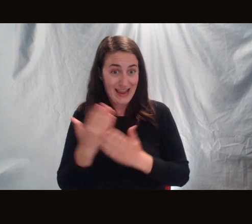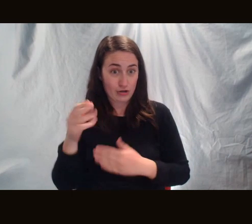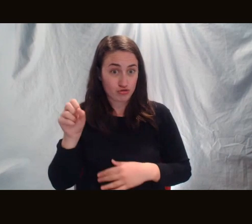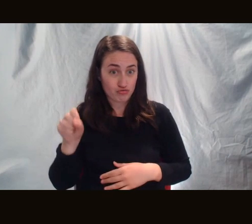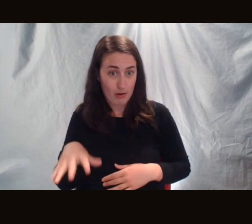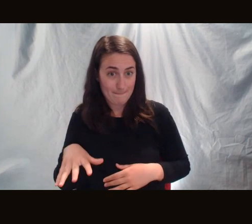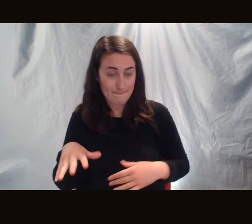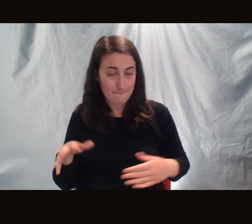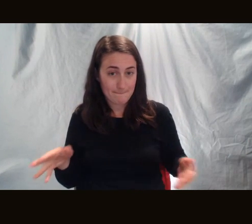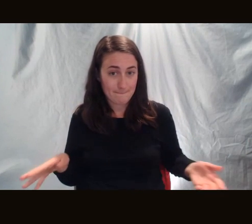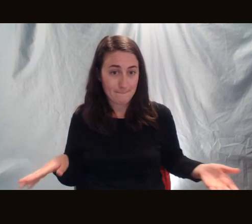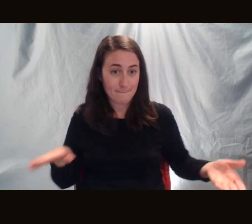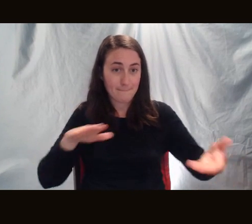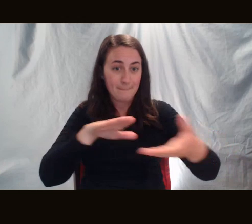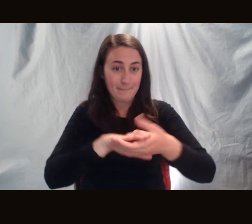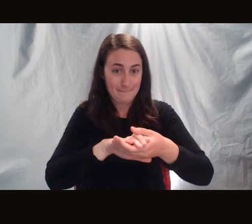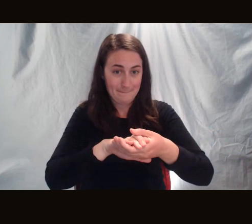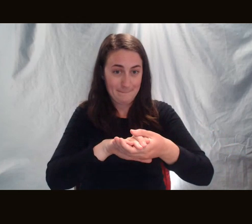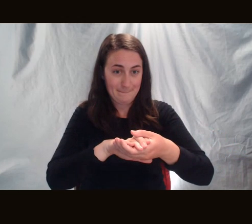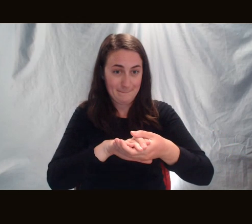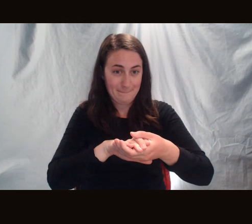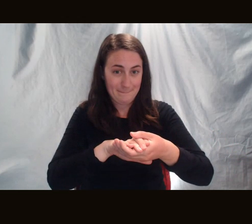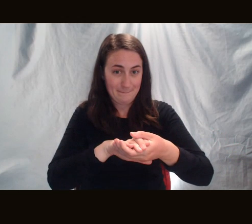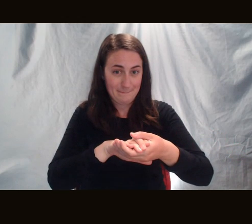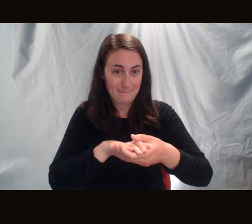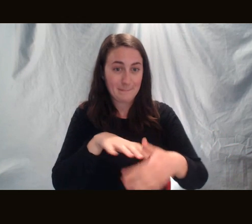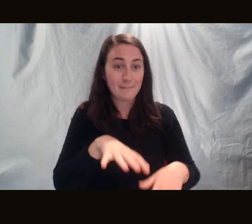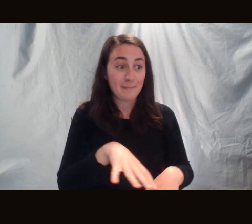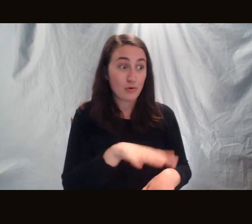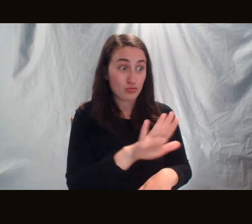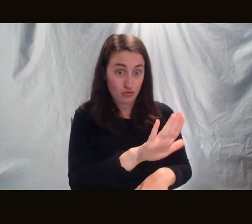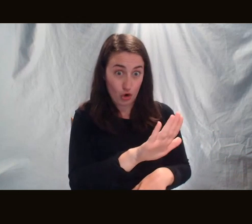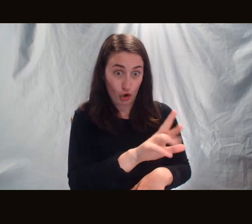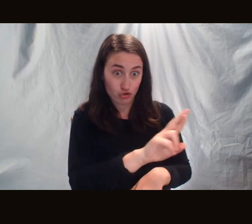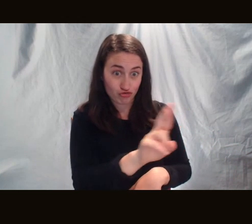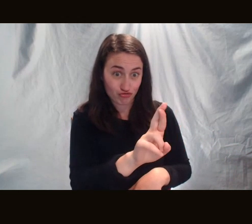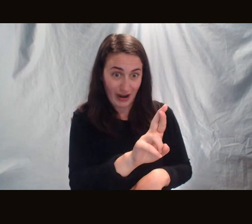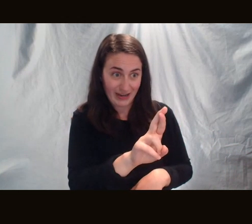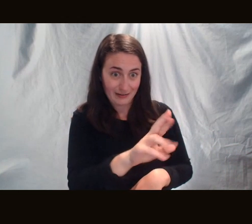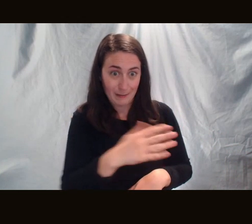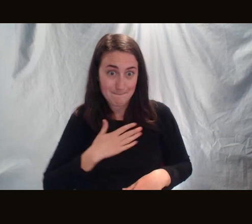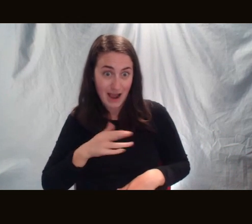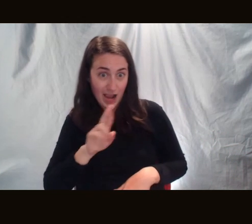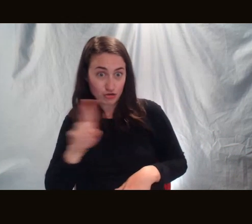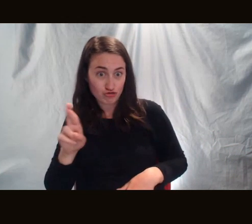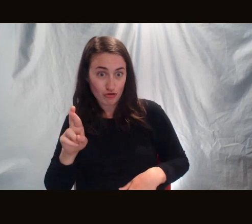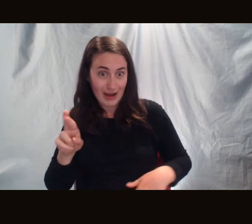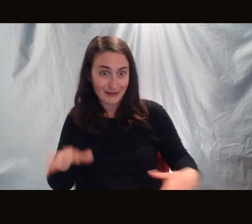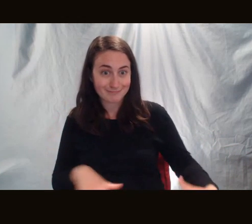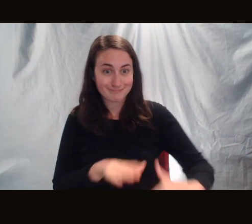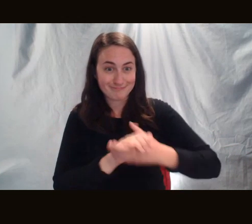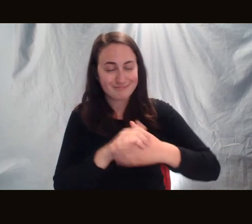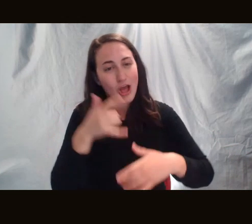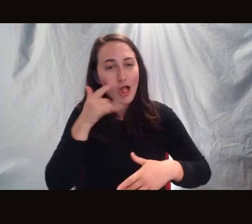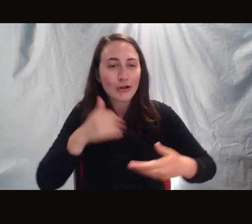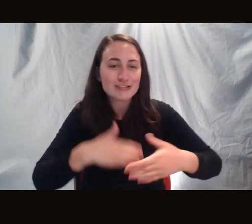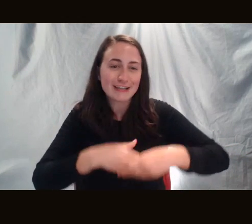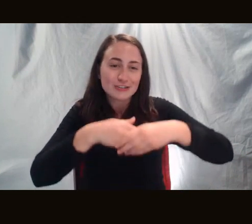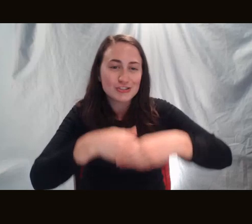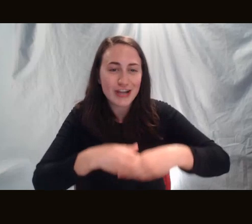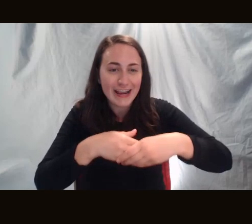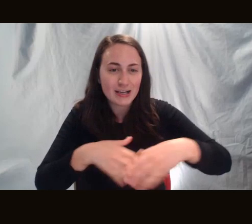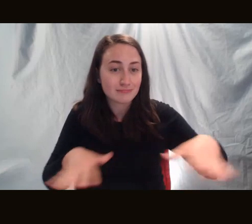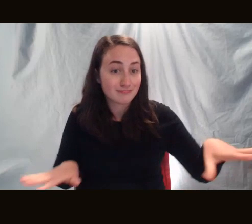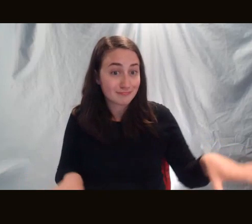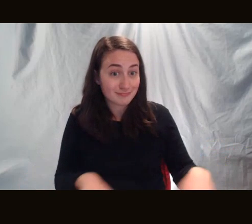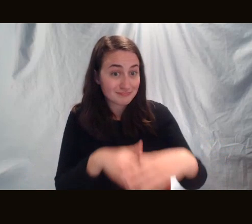hand and switch smoothly with the follower's right. We have this friendly handshake hold, okay? And that allows us